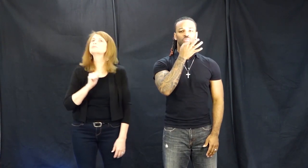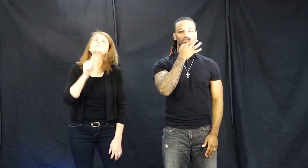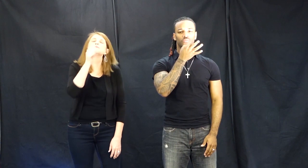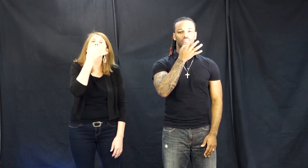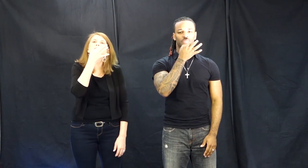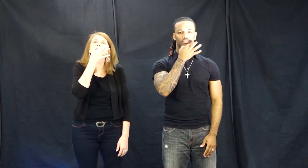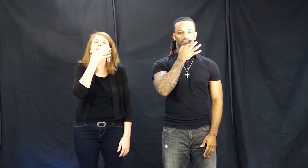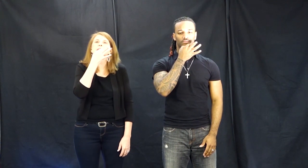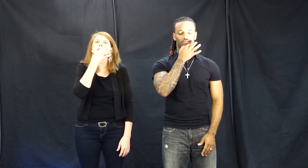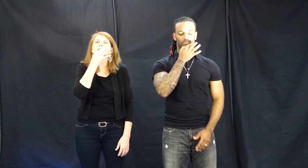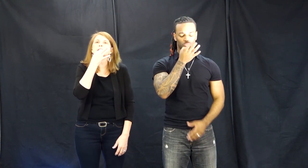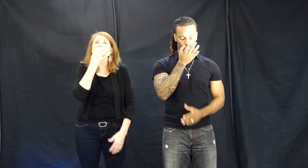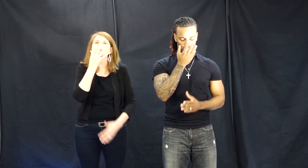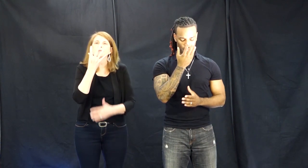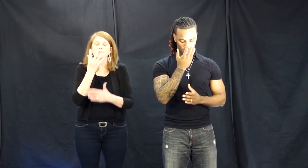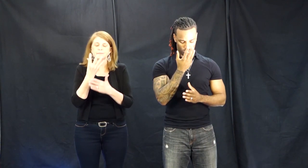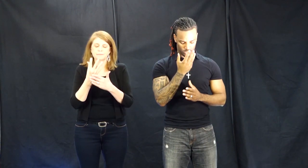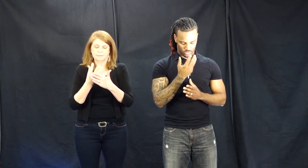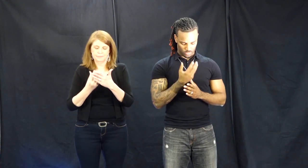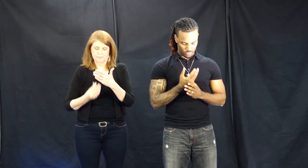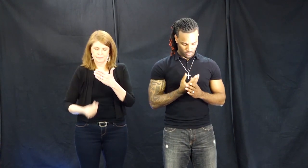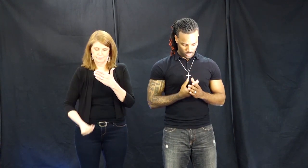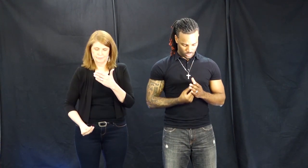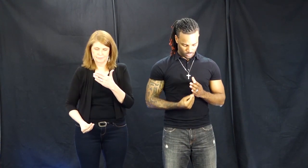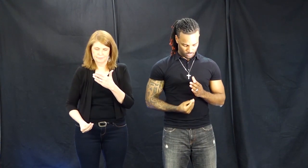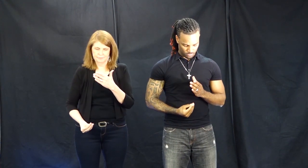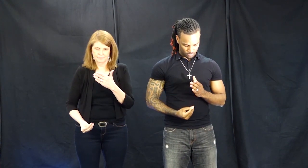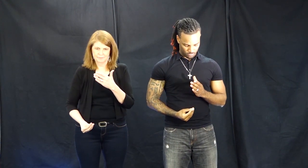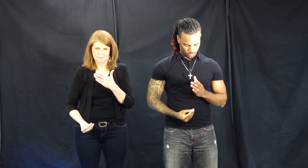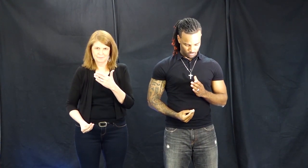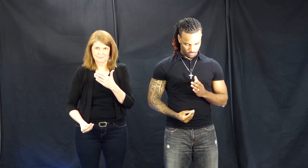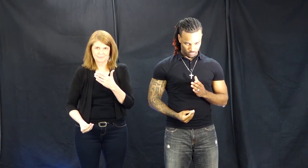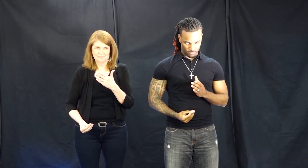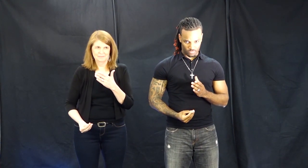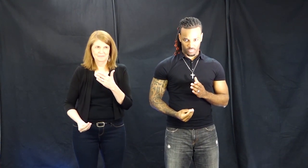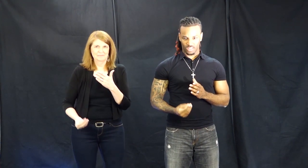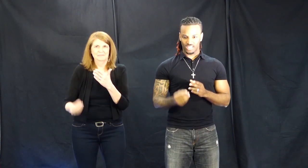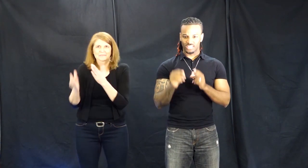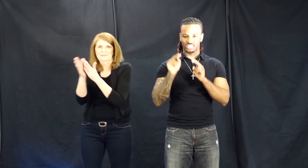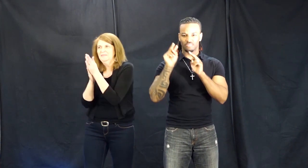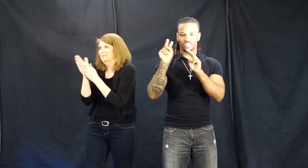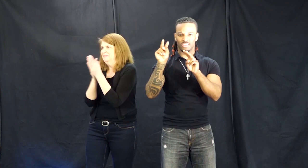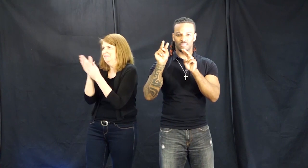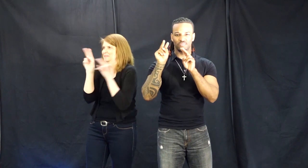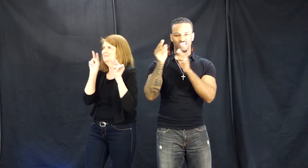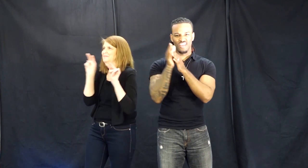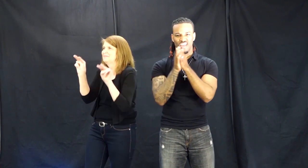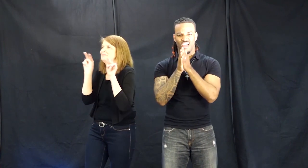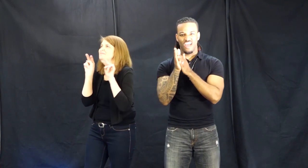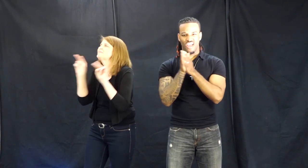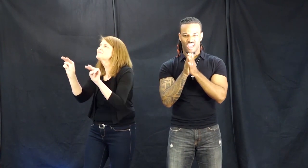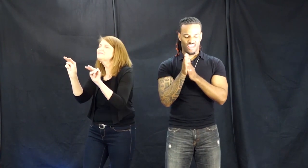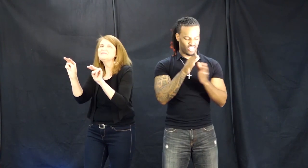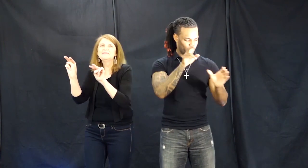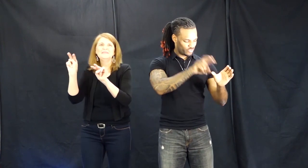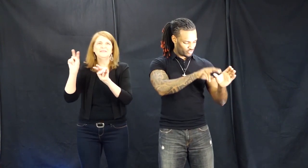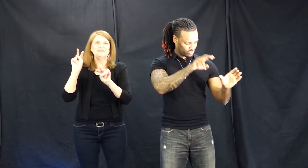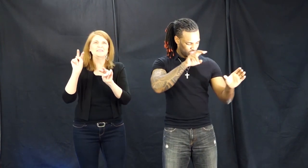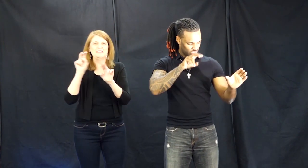soon be to the mansions of rest. I anticipate with pleasing expectation that retreat